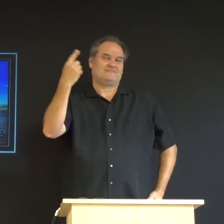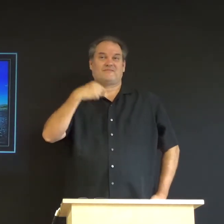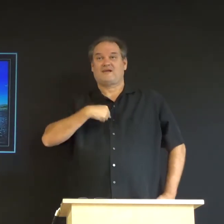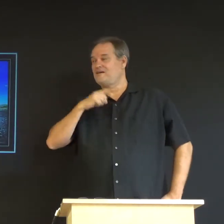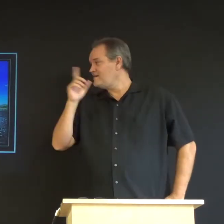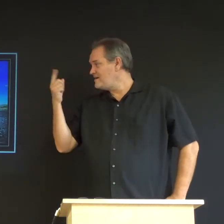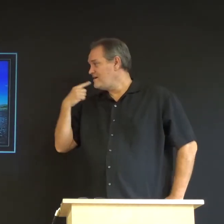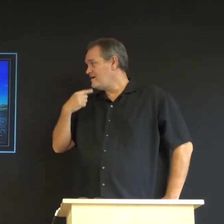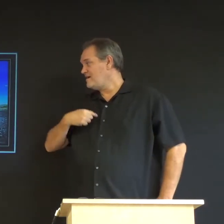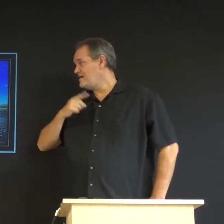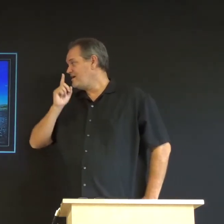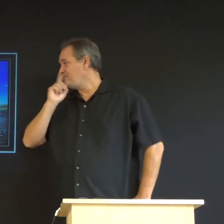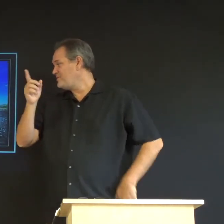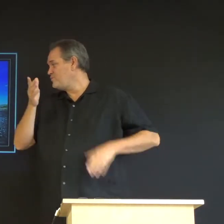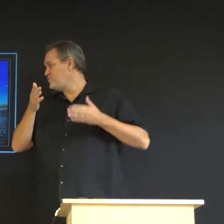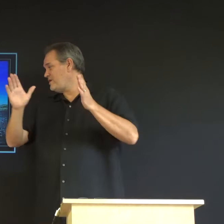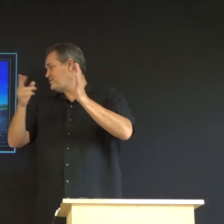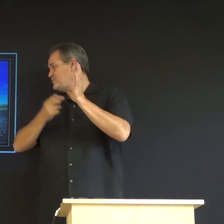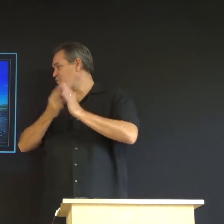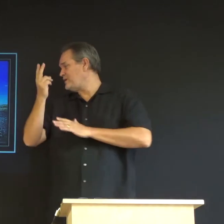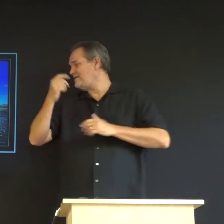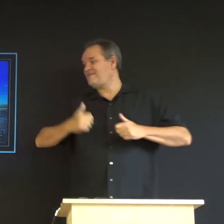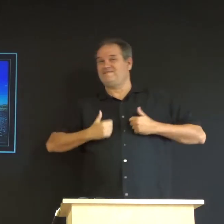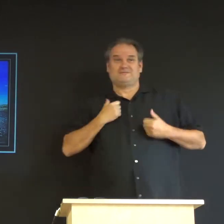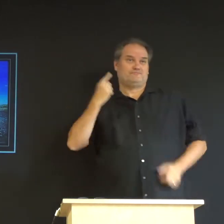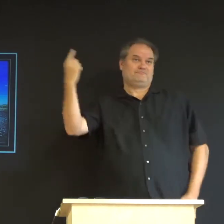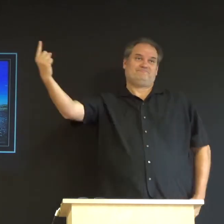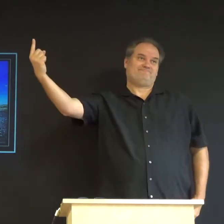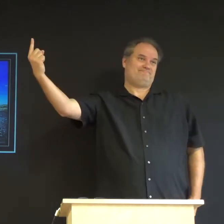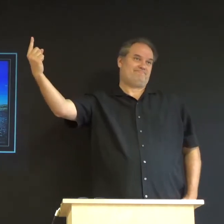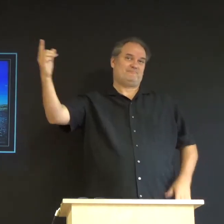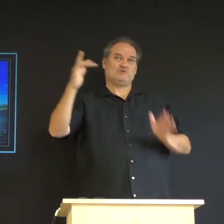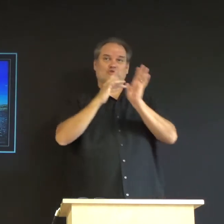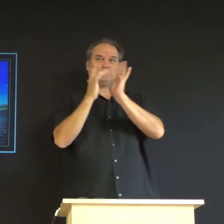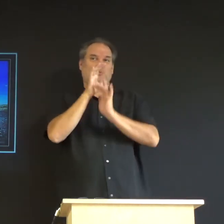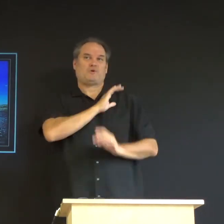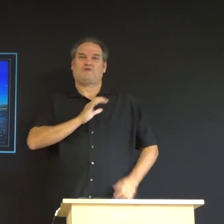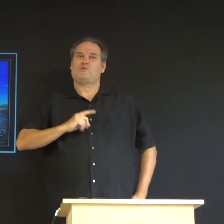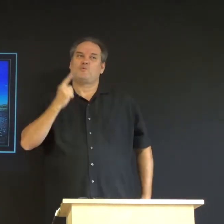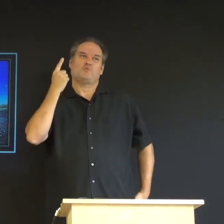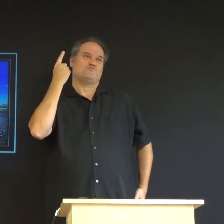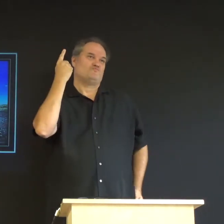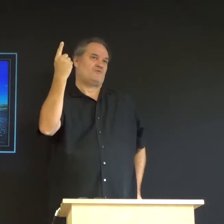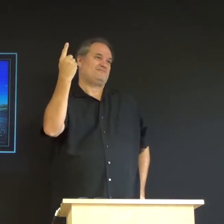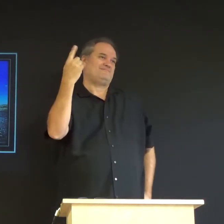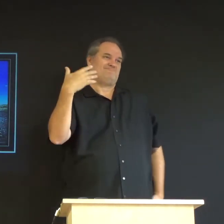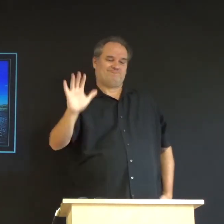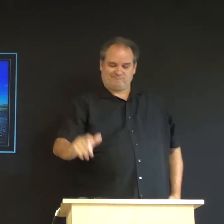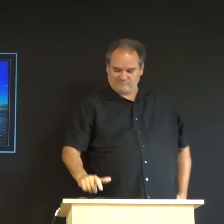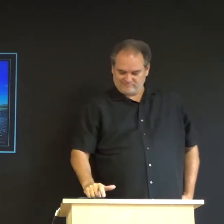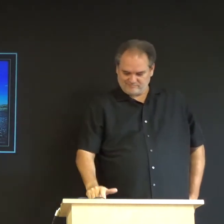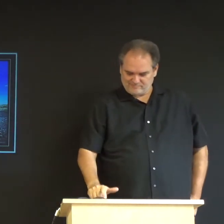Jesus is the only way. He says he is the way, the truth, and the life. He's the only one.